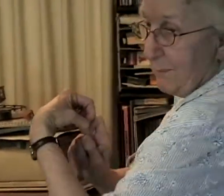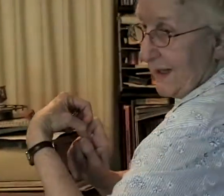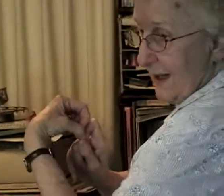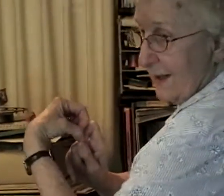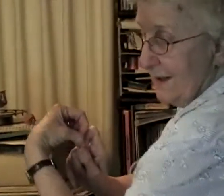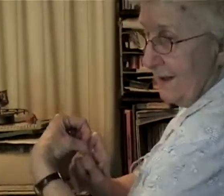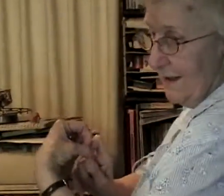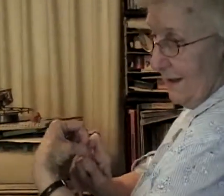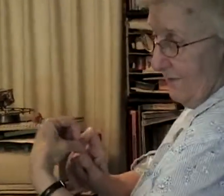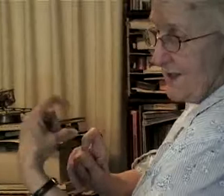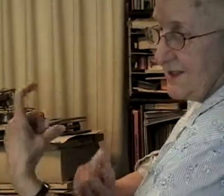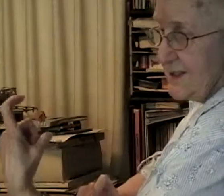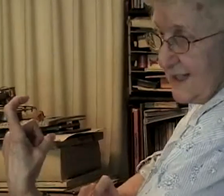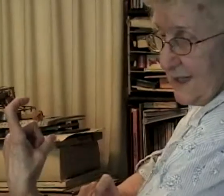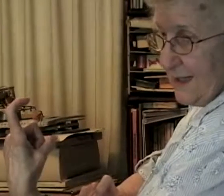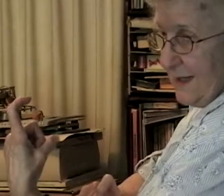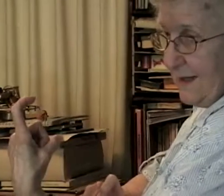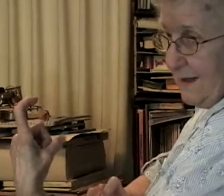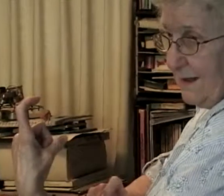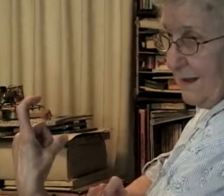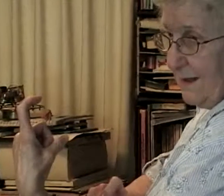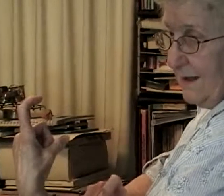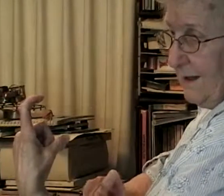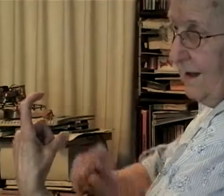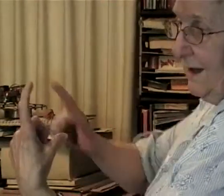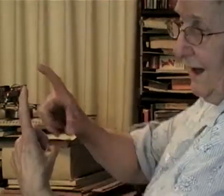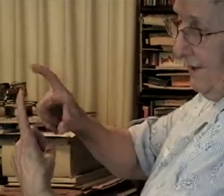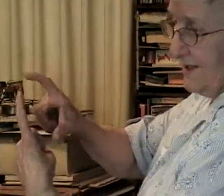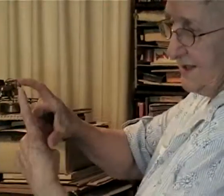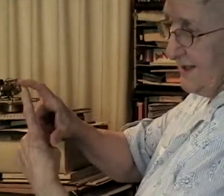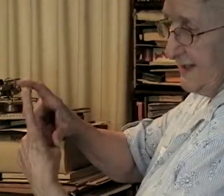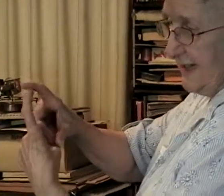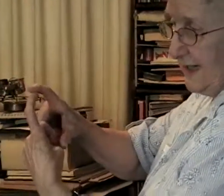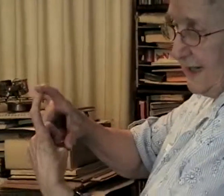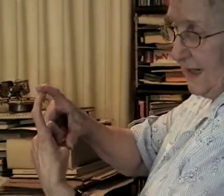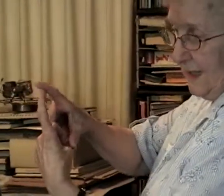B. This is C. This is D,